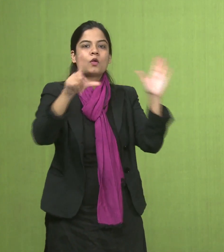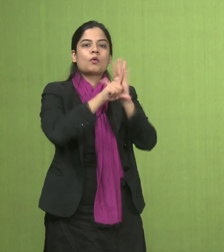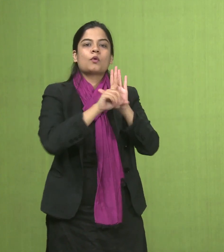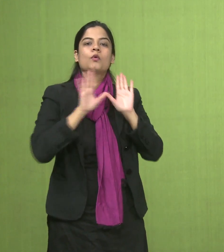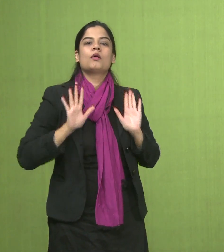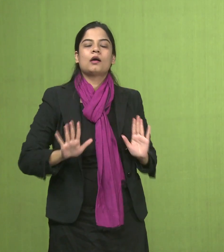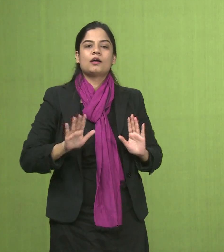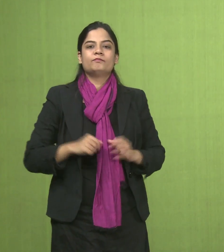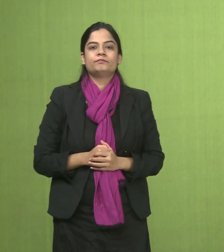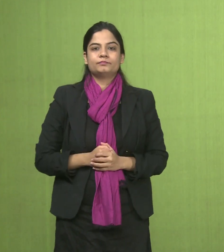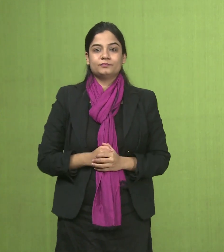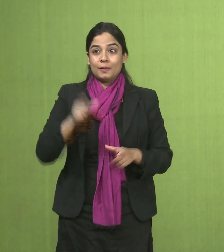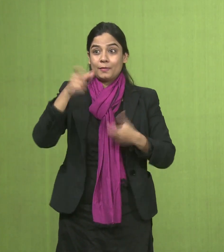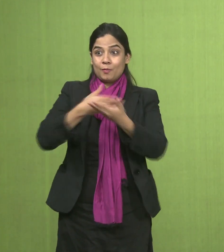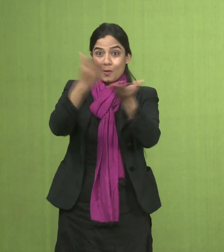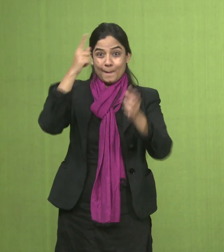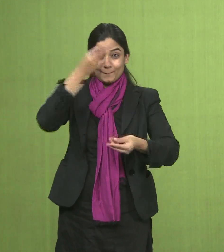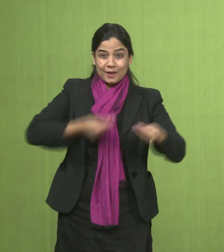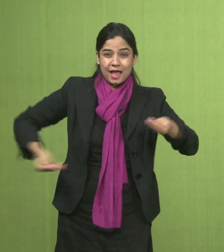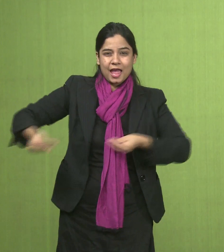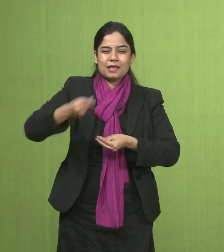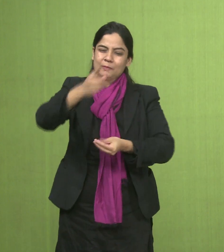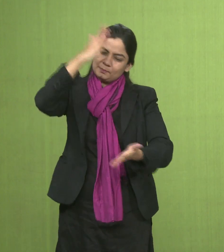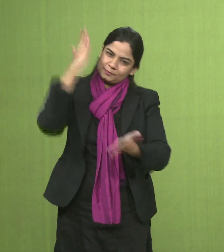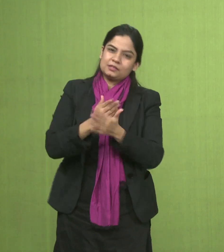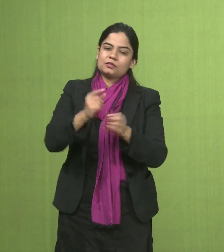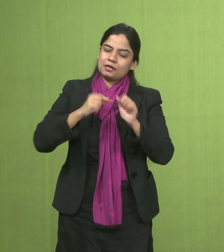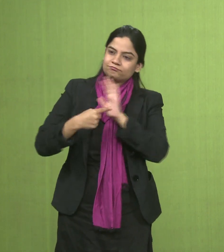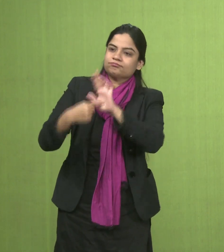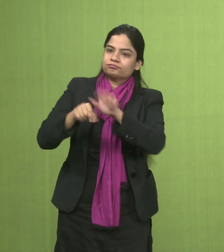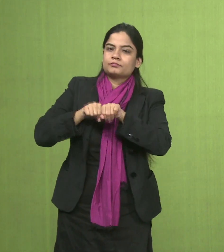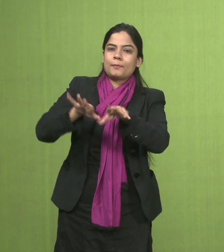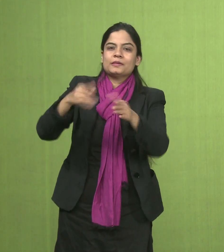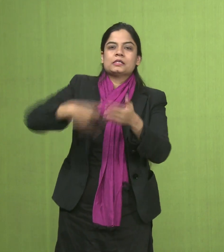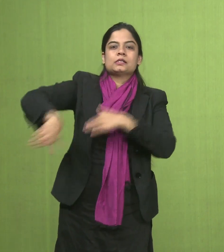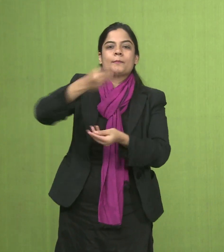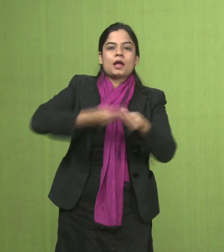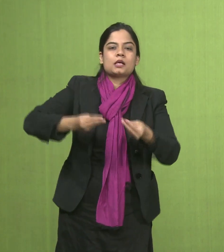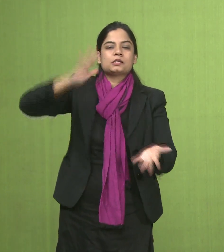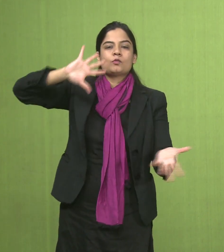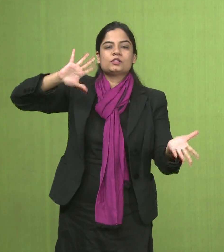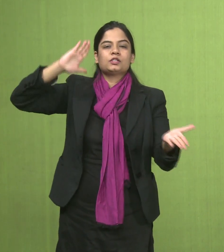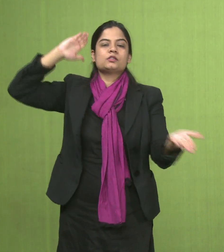consumer right. The government has provided this law. Black marketing should be stopped